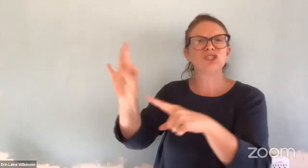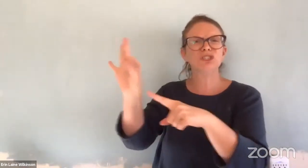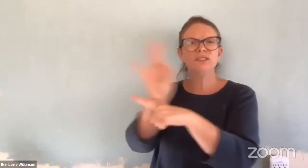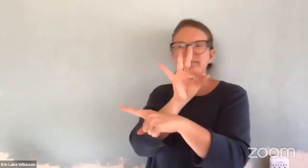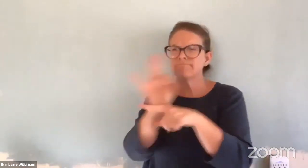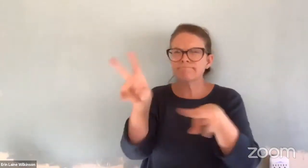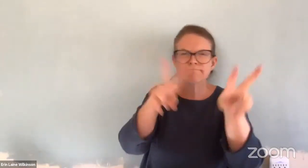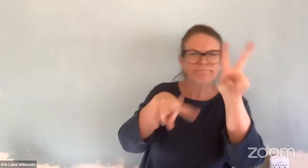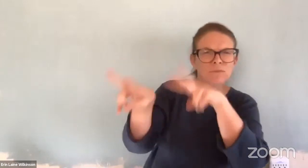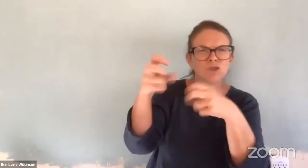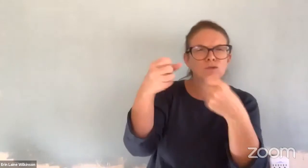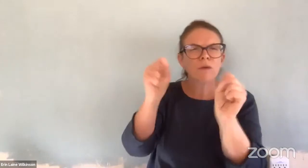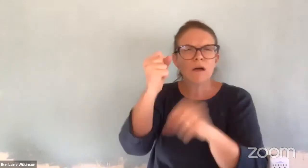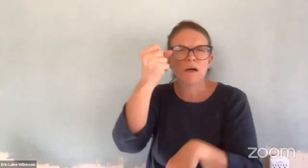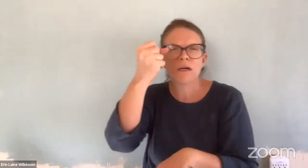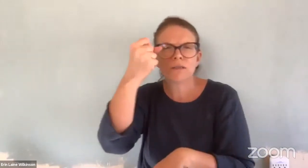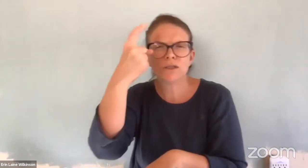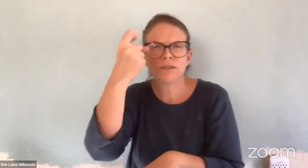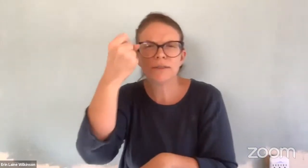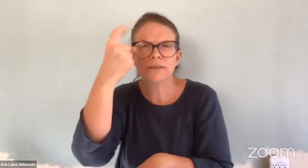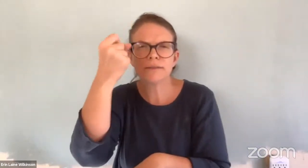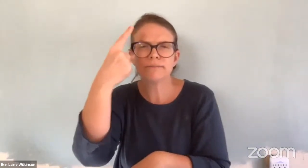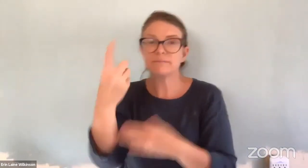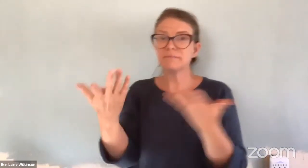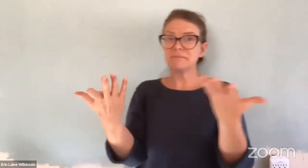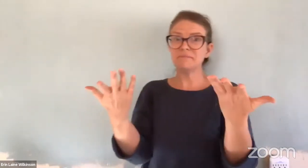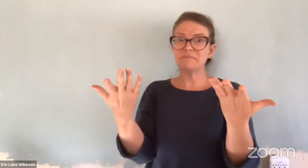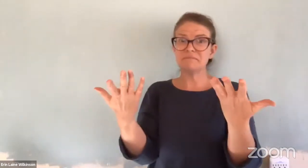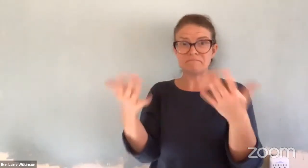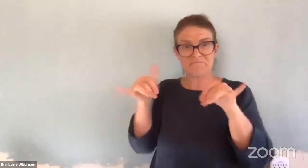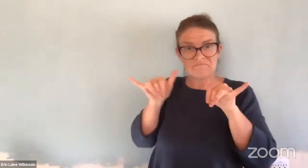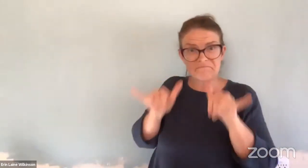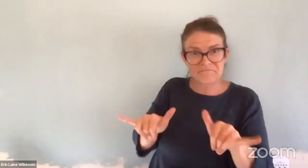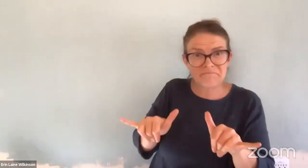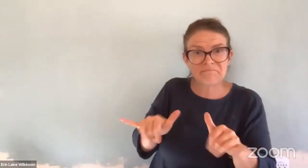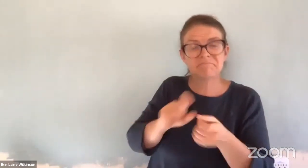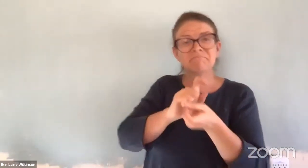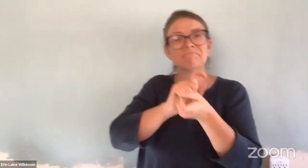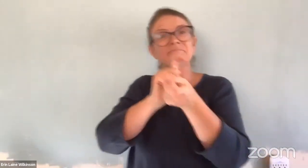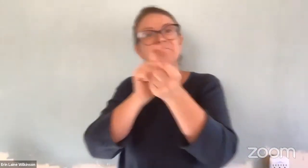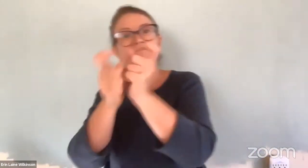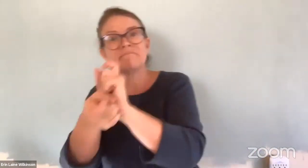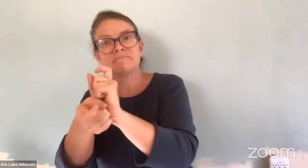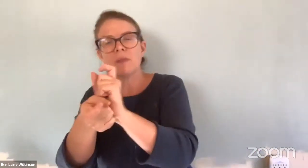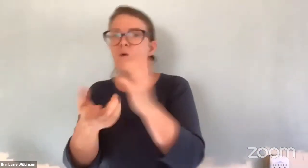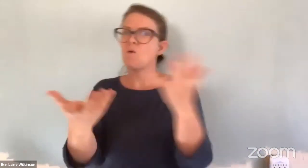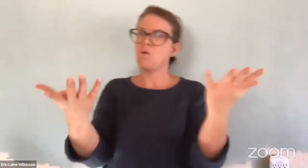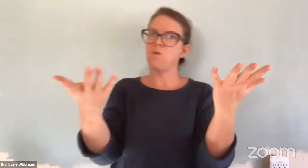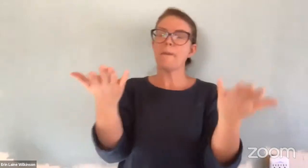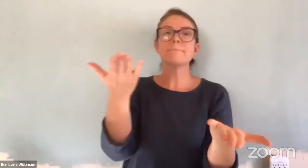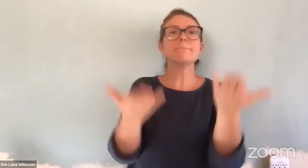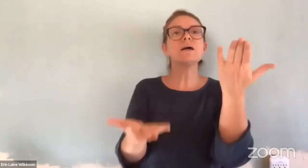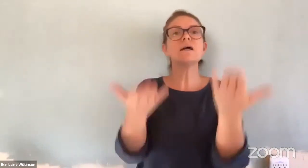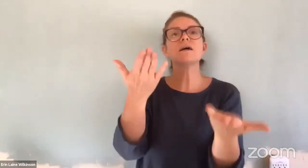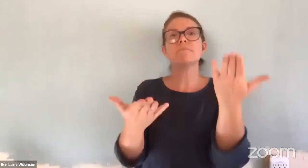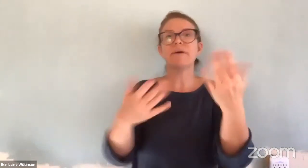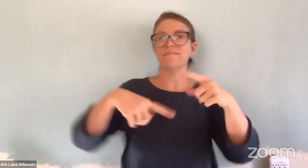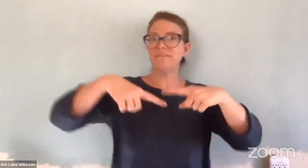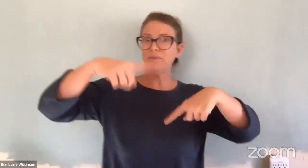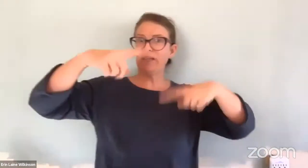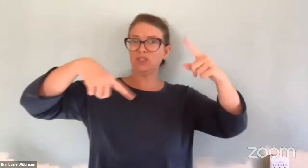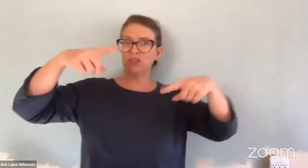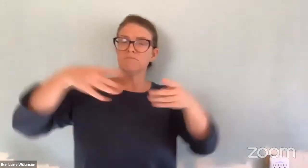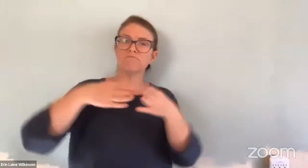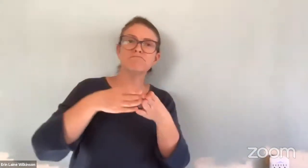have to look at the use of language, the function of language, what are people using it for, getting a better understanding of that, which could lead to